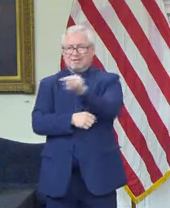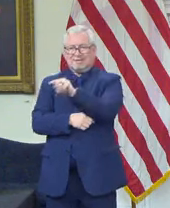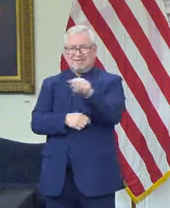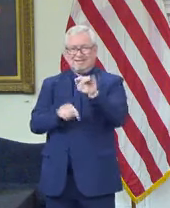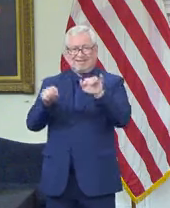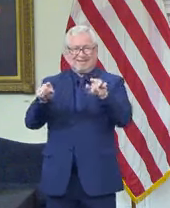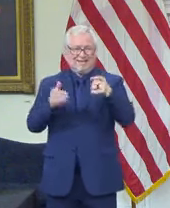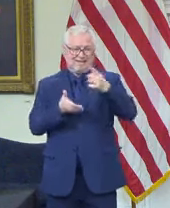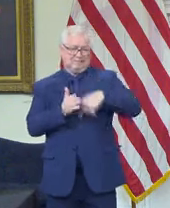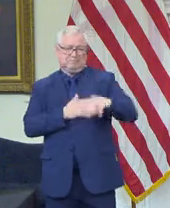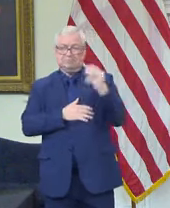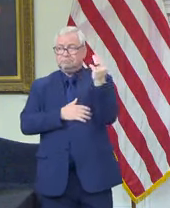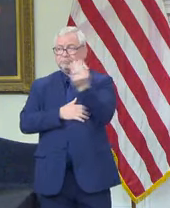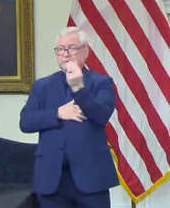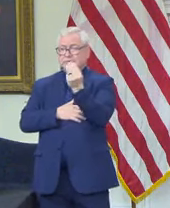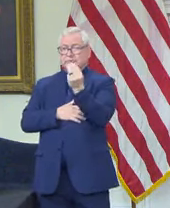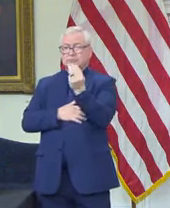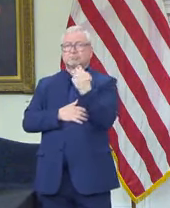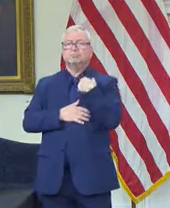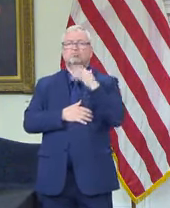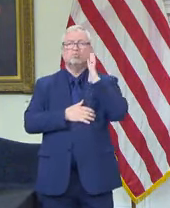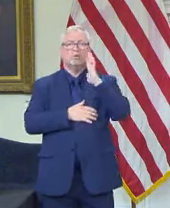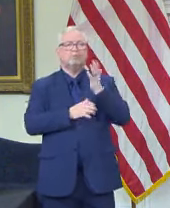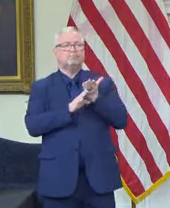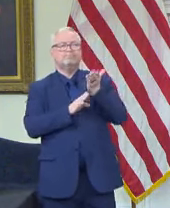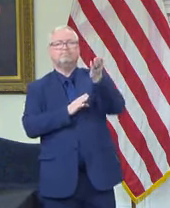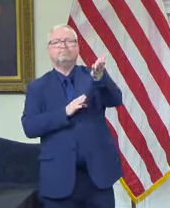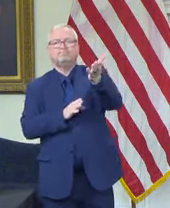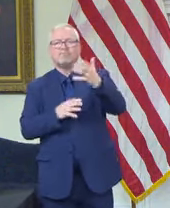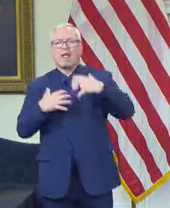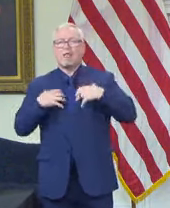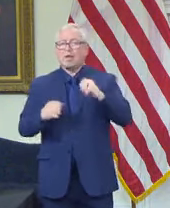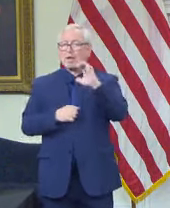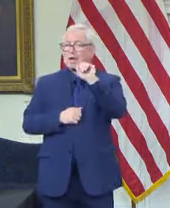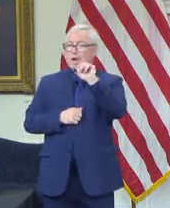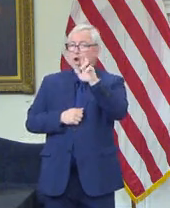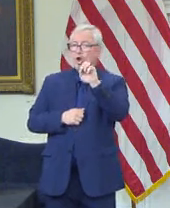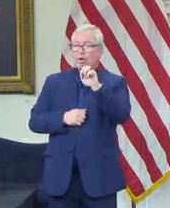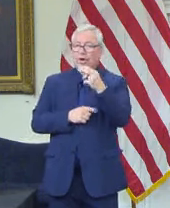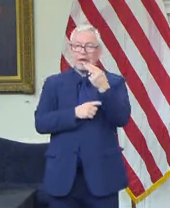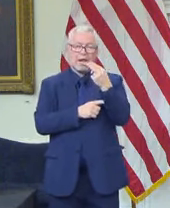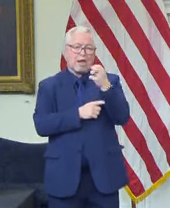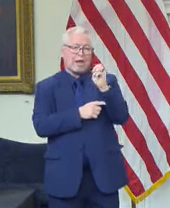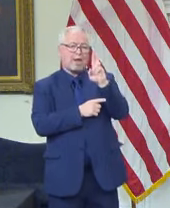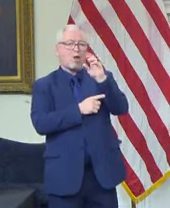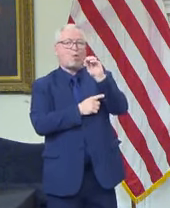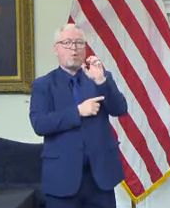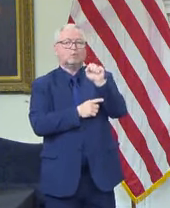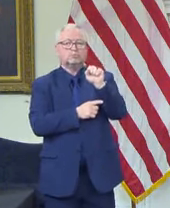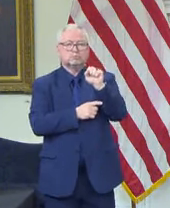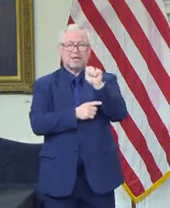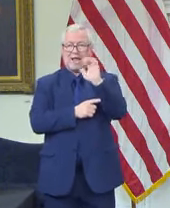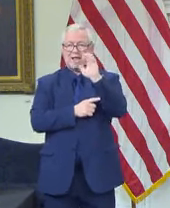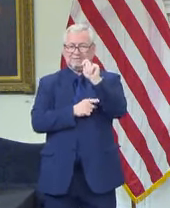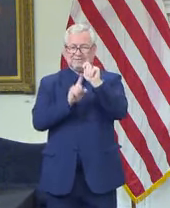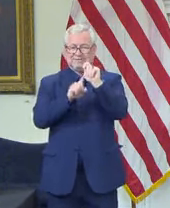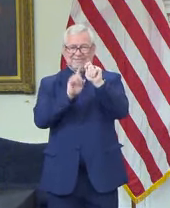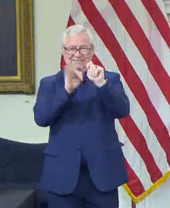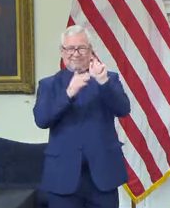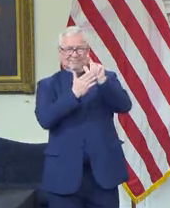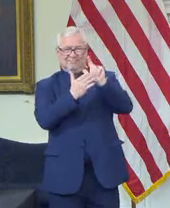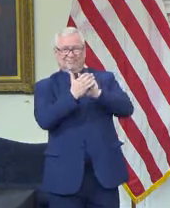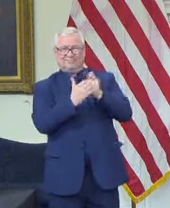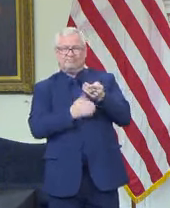Healthcare Heroes Act, which is emergency legislation that will codify some of the actions that we have